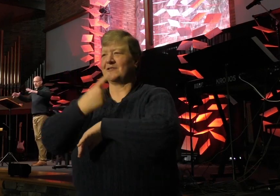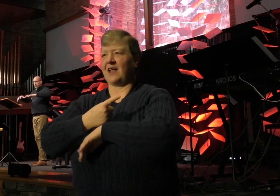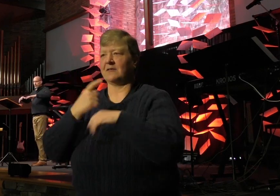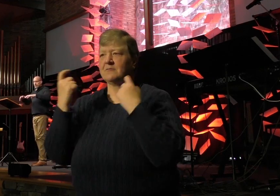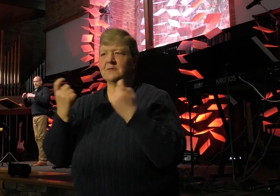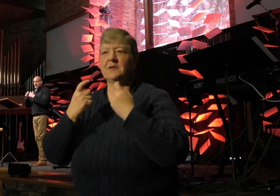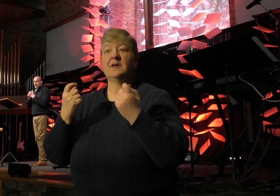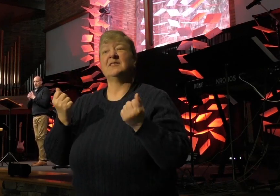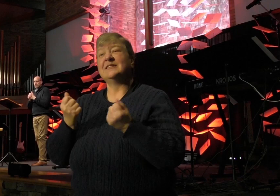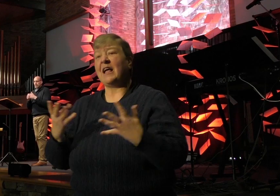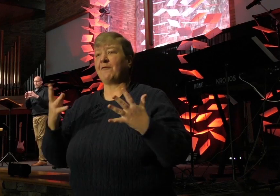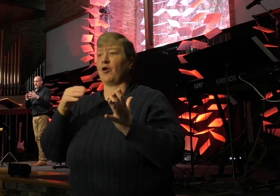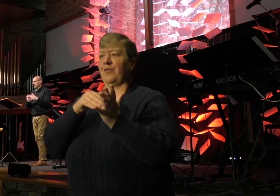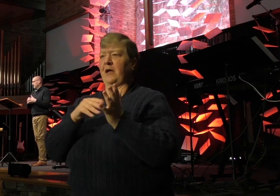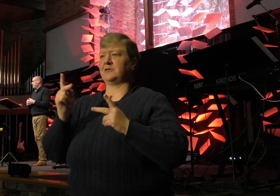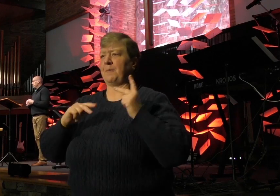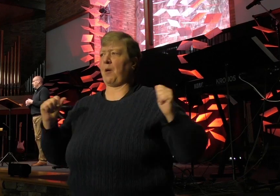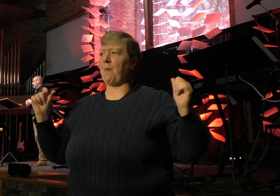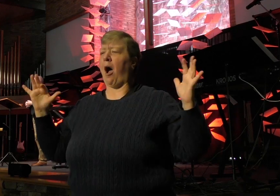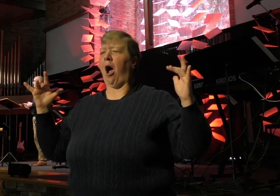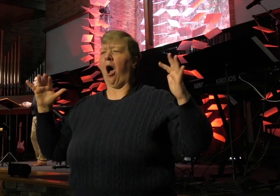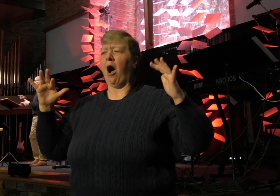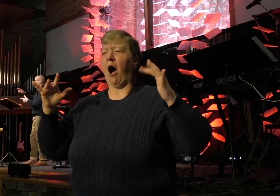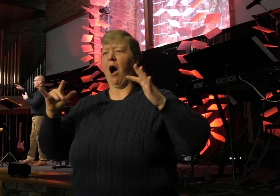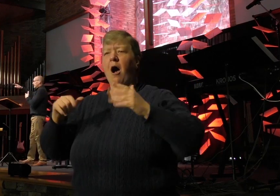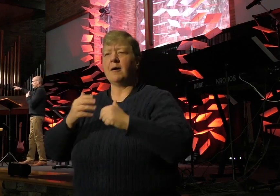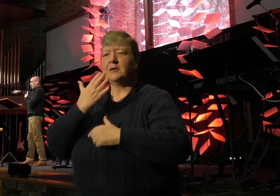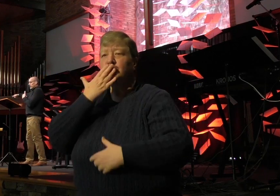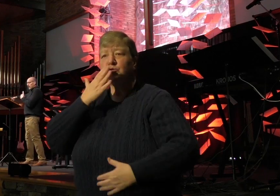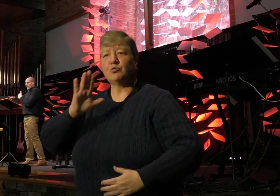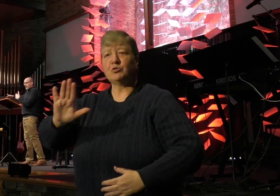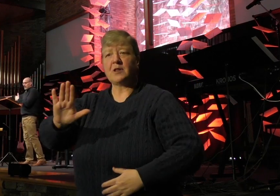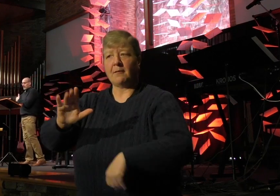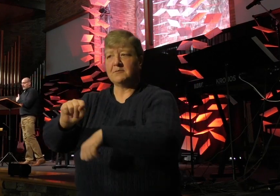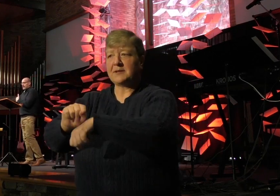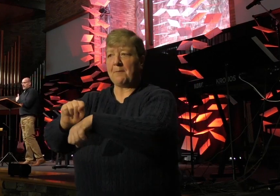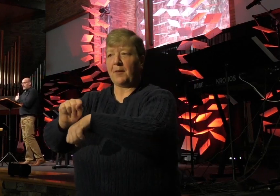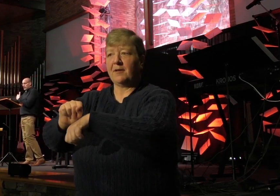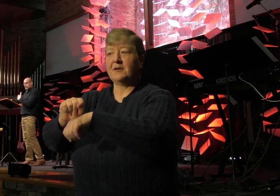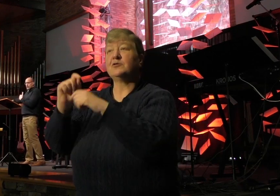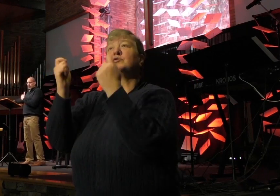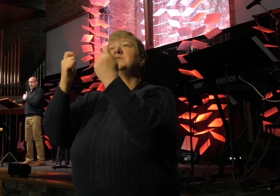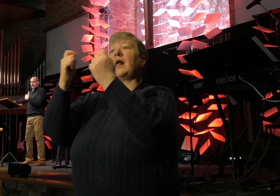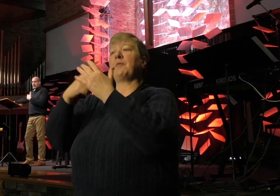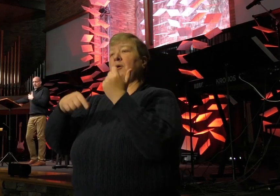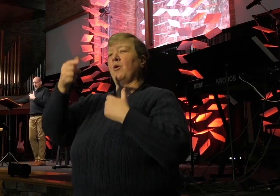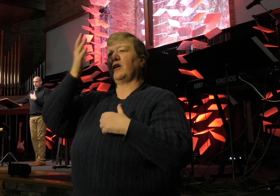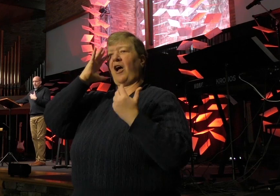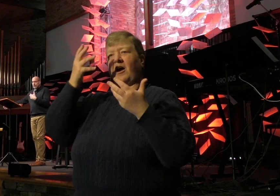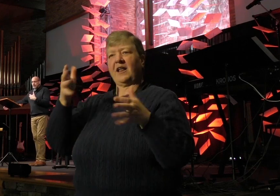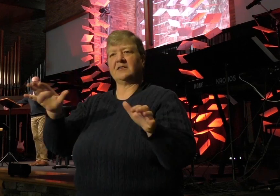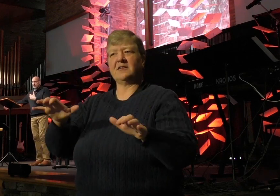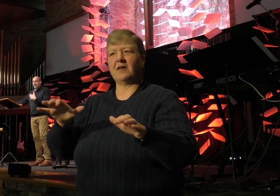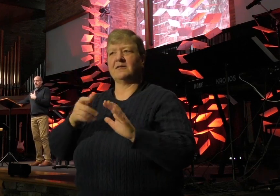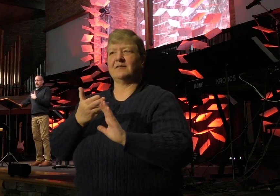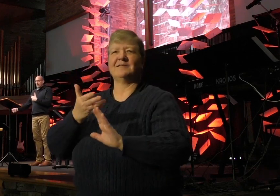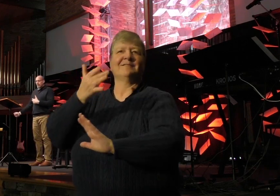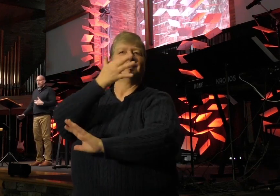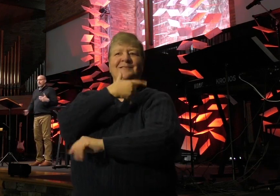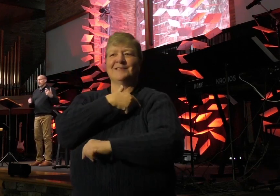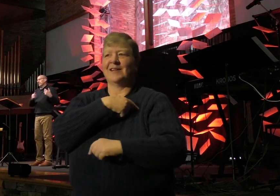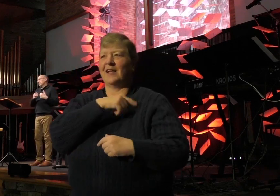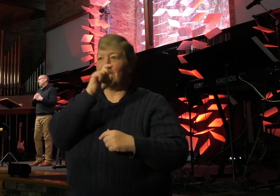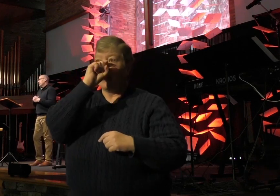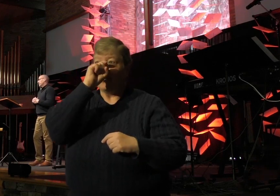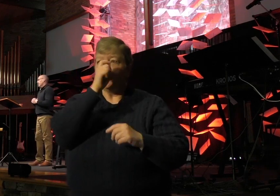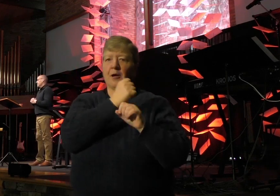thousands of people would descend upon Jerusalem into the temple to celebrate what God had done years ago in the wilderness,